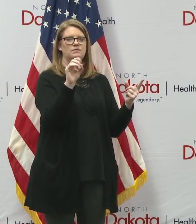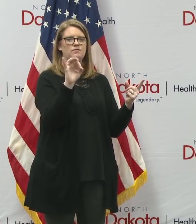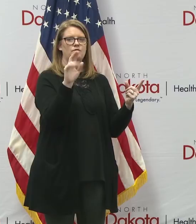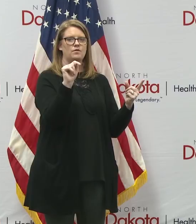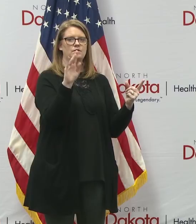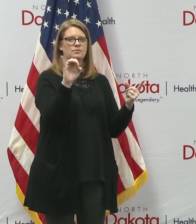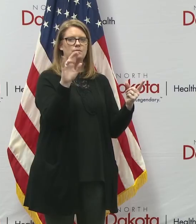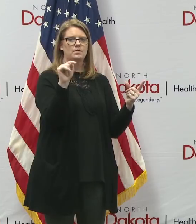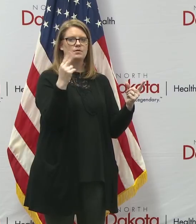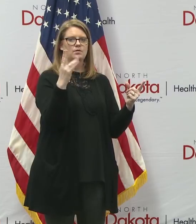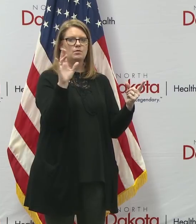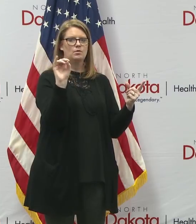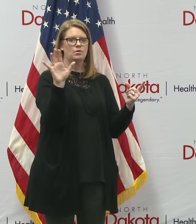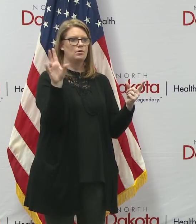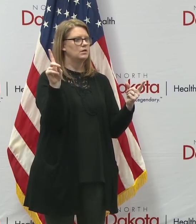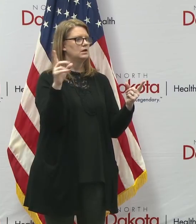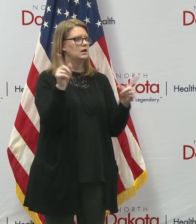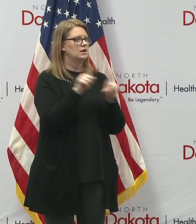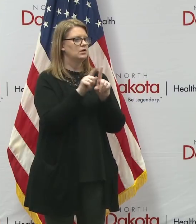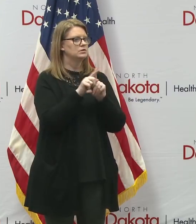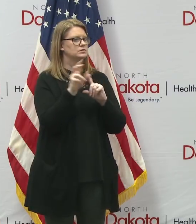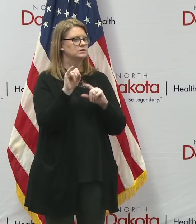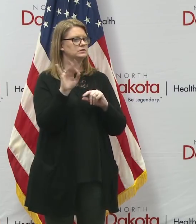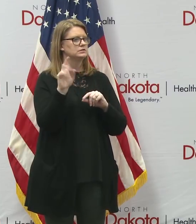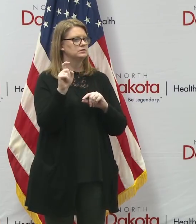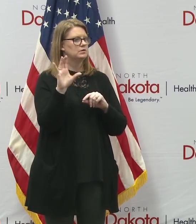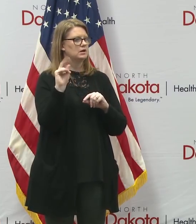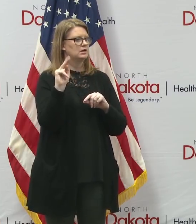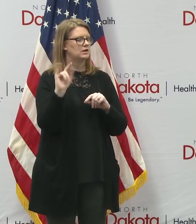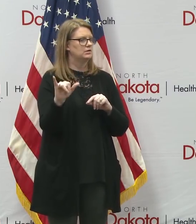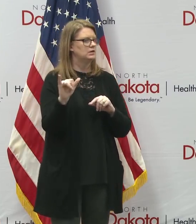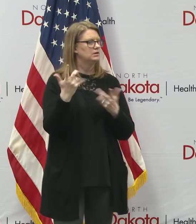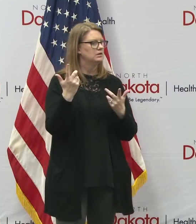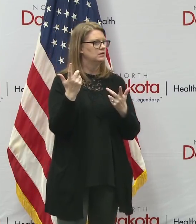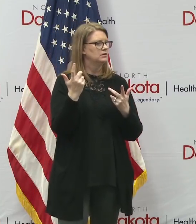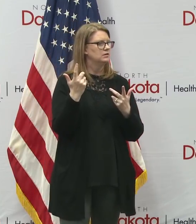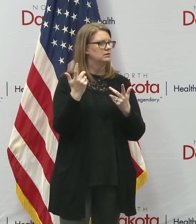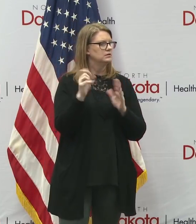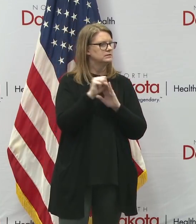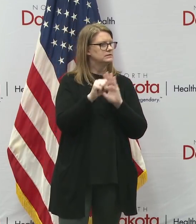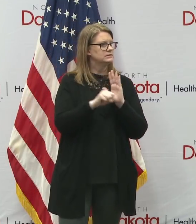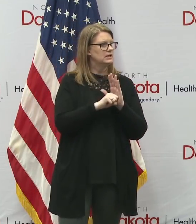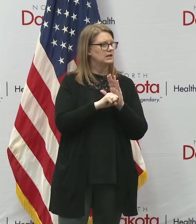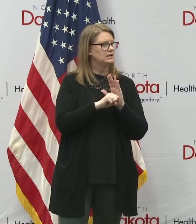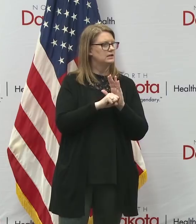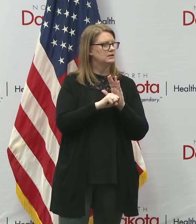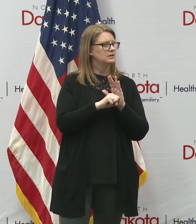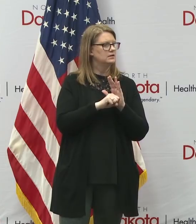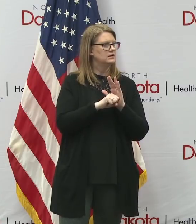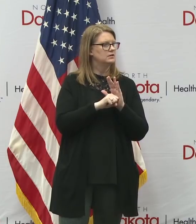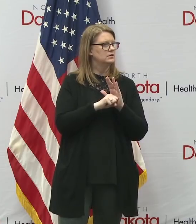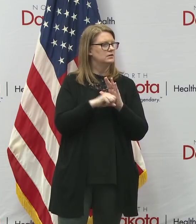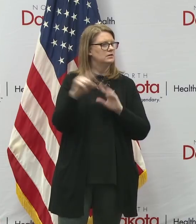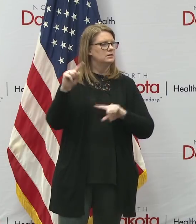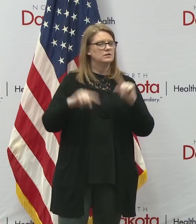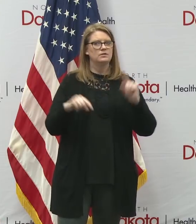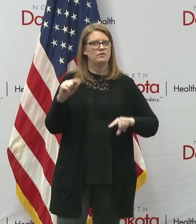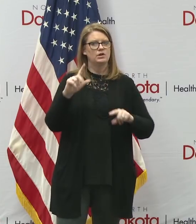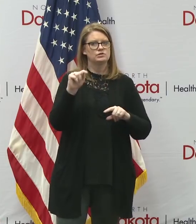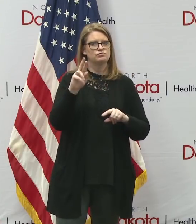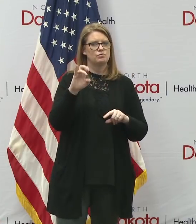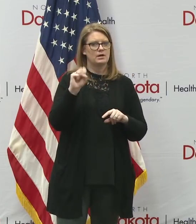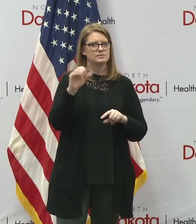there's one reported in Sioux County today. Can you just speak to what sort of communication the state is having with the various tribes across North